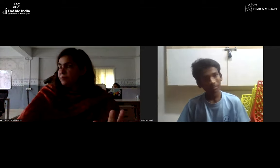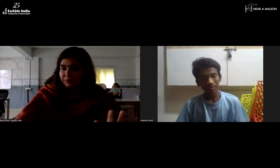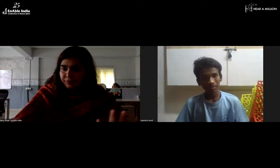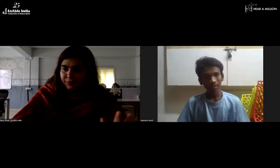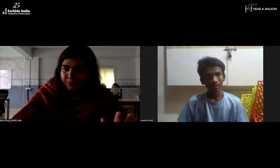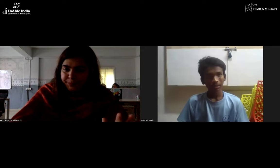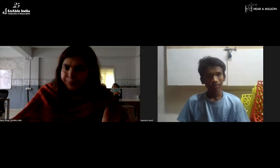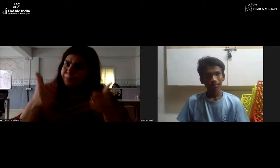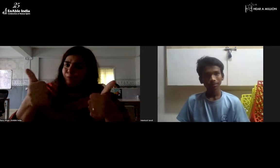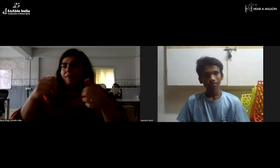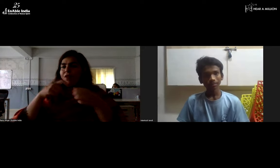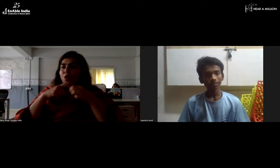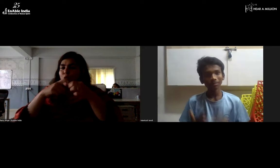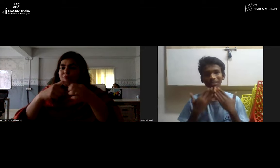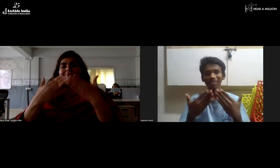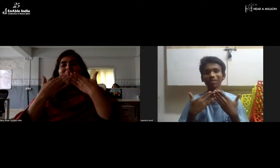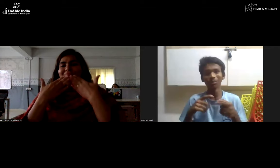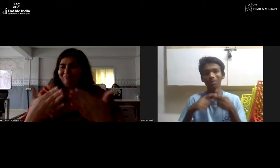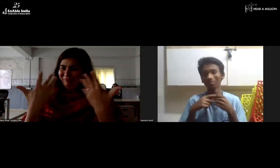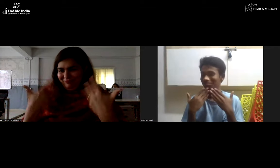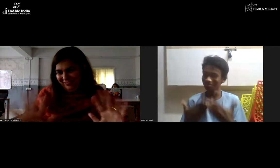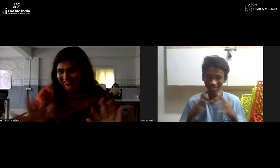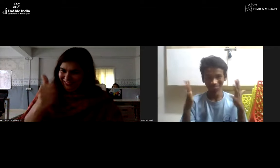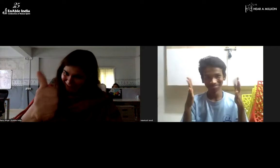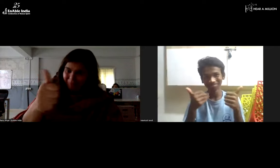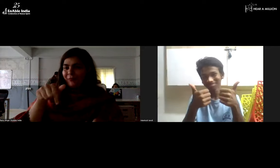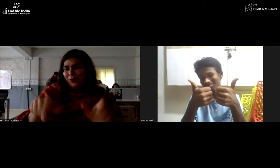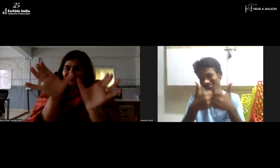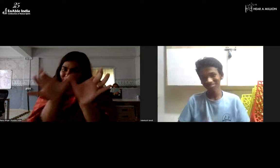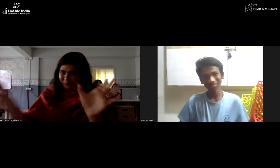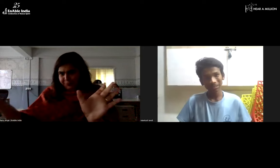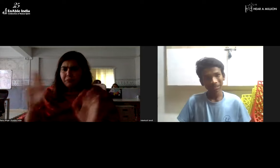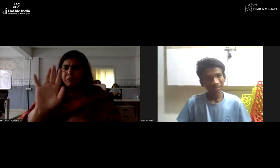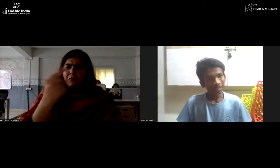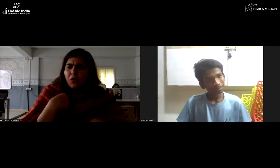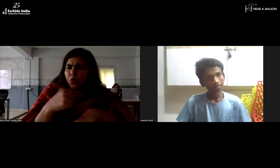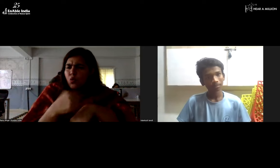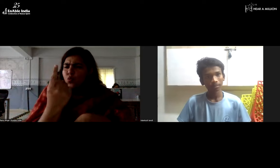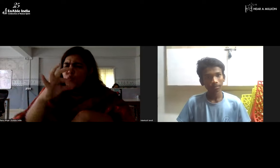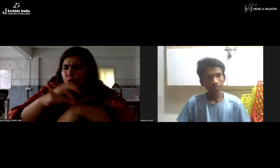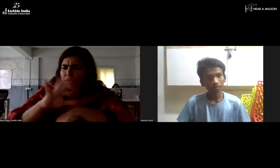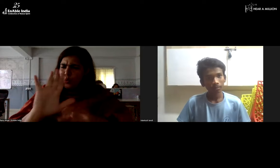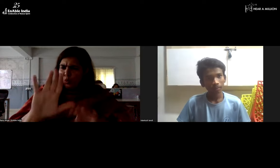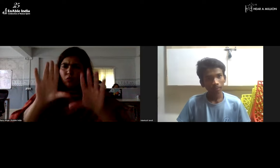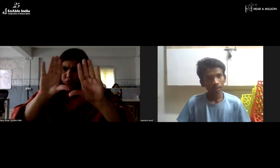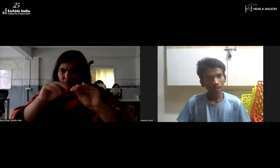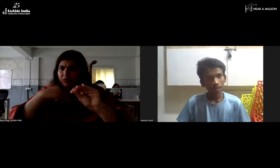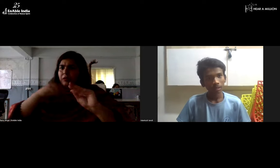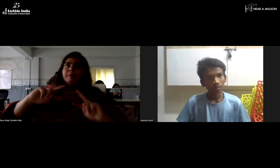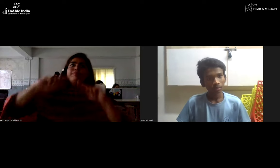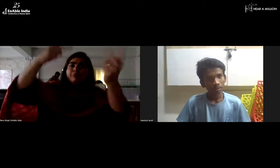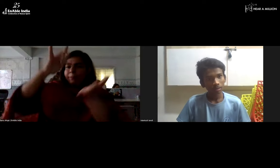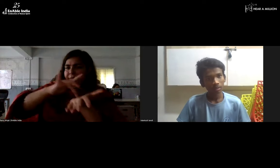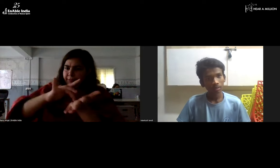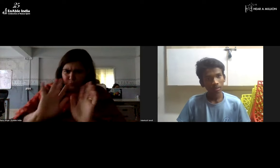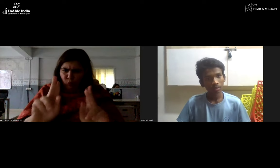freezes like this. Now let's see how these 2 hours are going to go. Okay, okay. Fine, no problem. So let me repeat the question